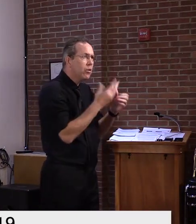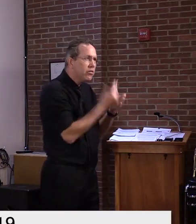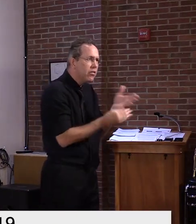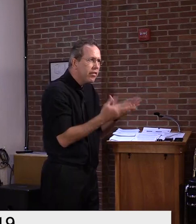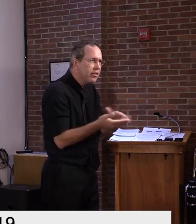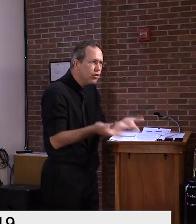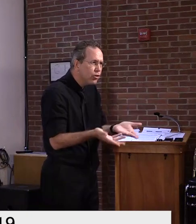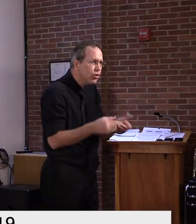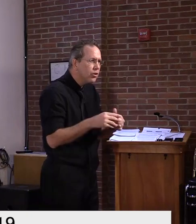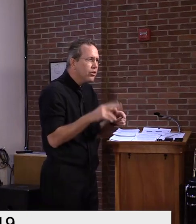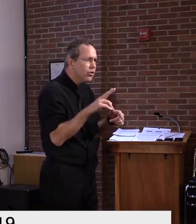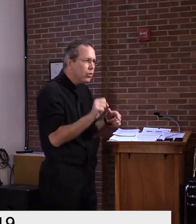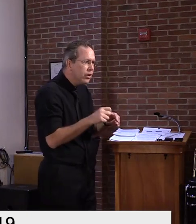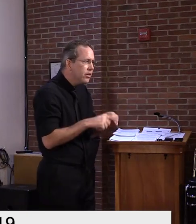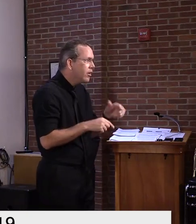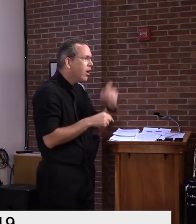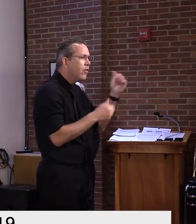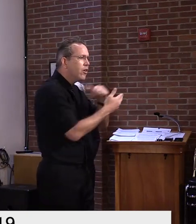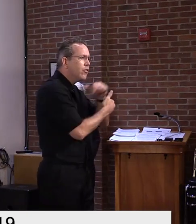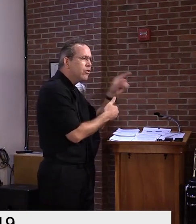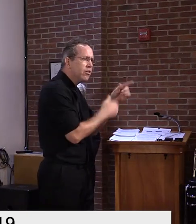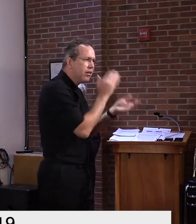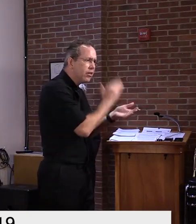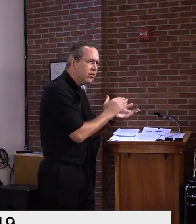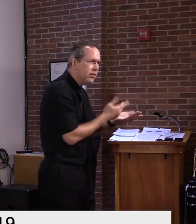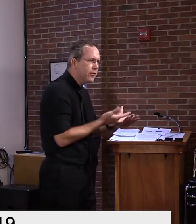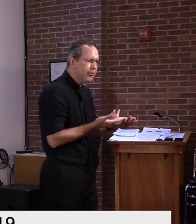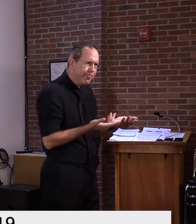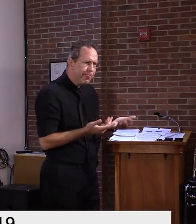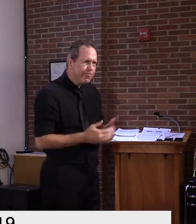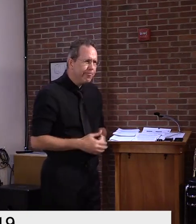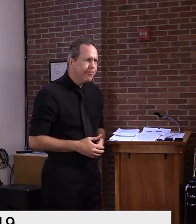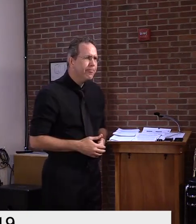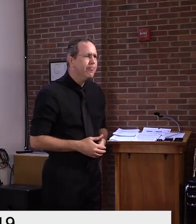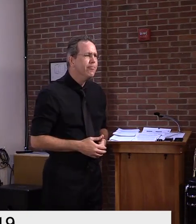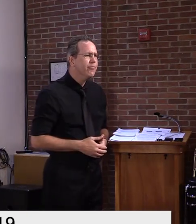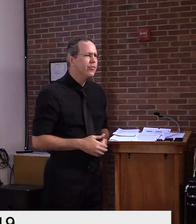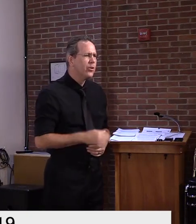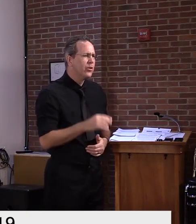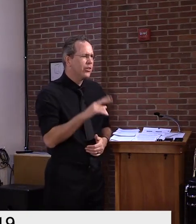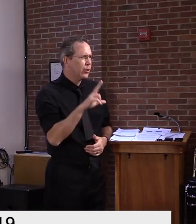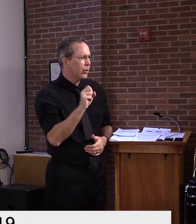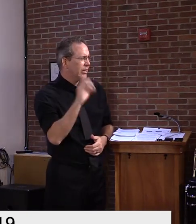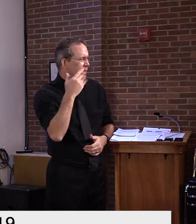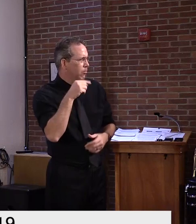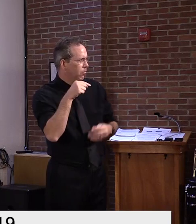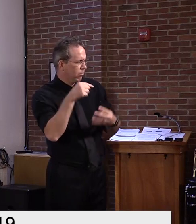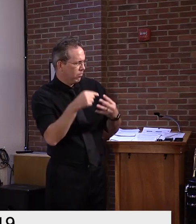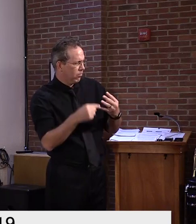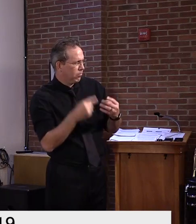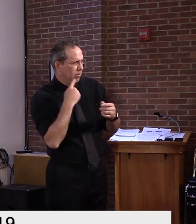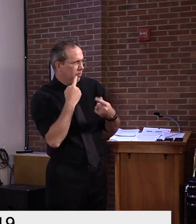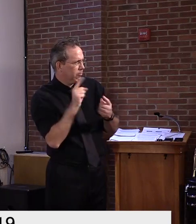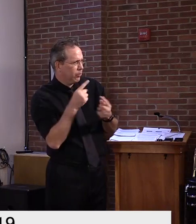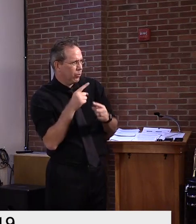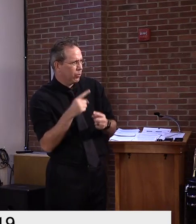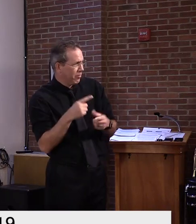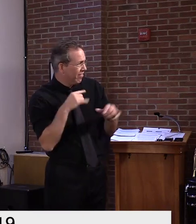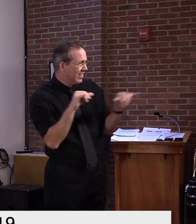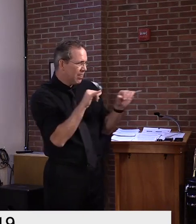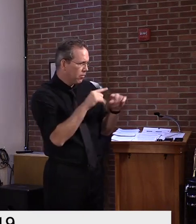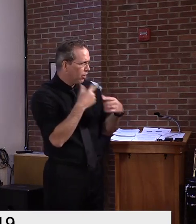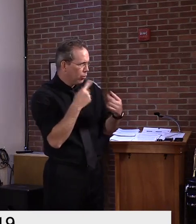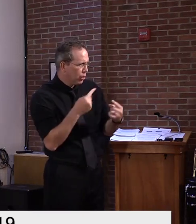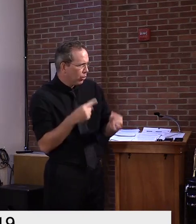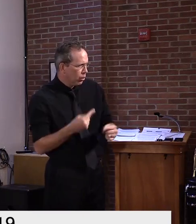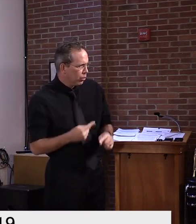goes on and on and on, the United States should be much higher based on what it spends, but is not.